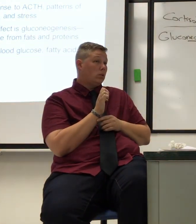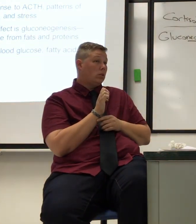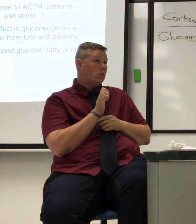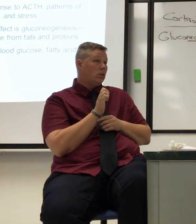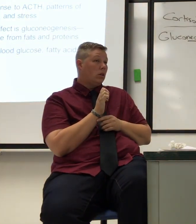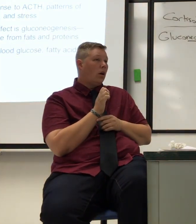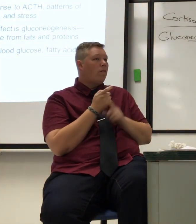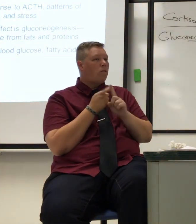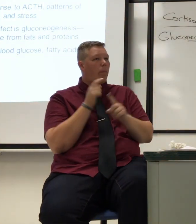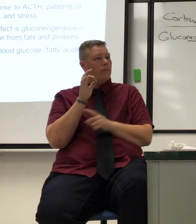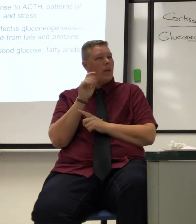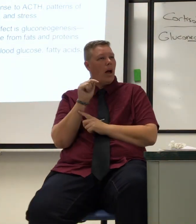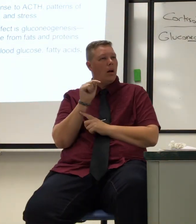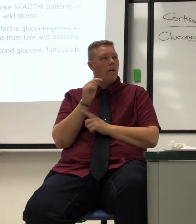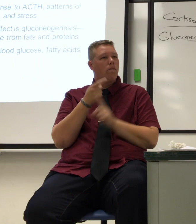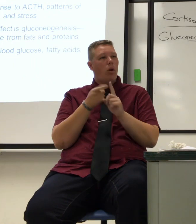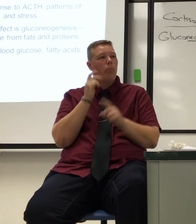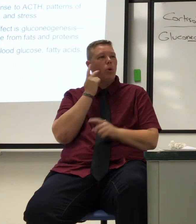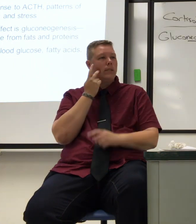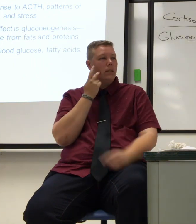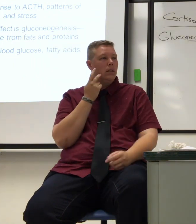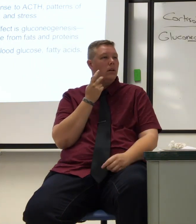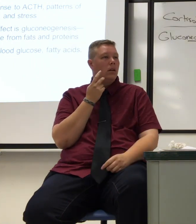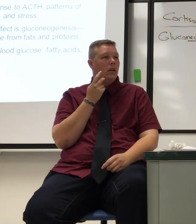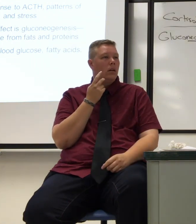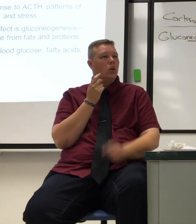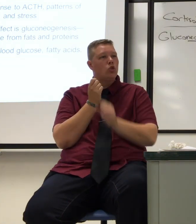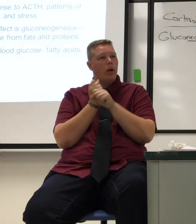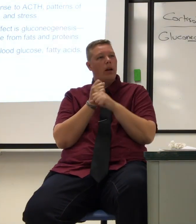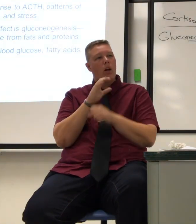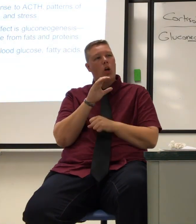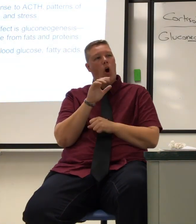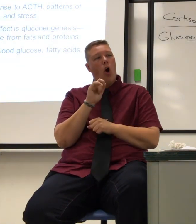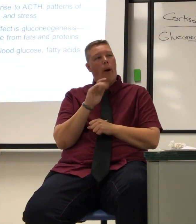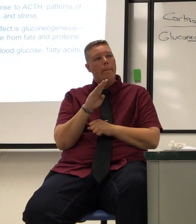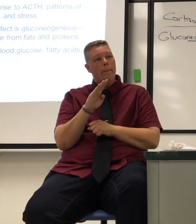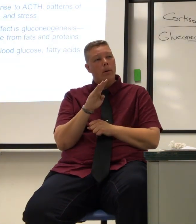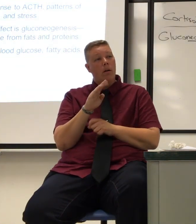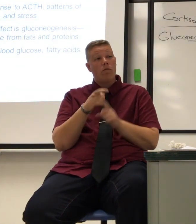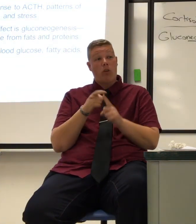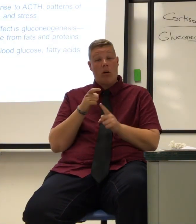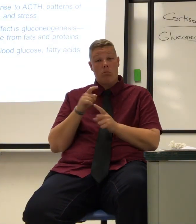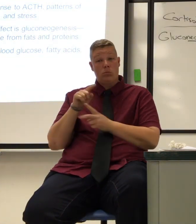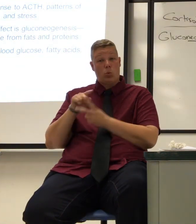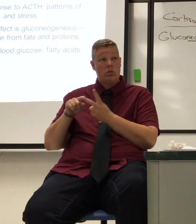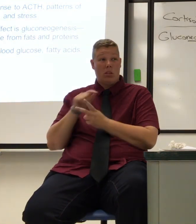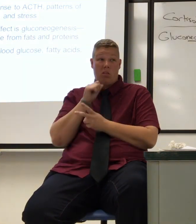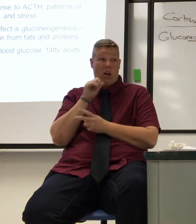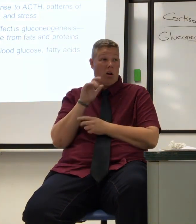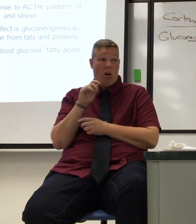glucose from fat and protein. You're creating carb from non-carb sources in a stress response